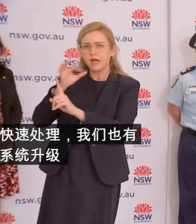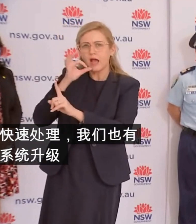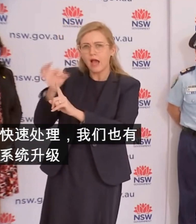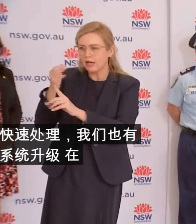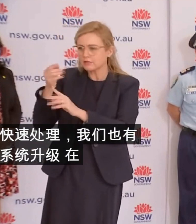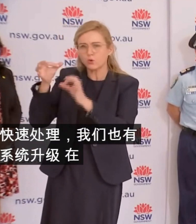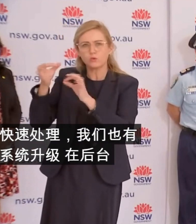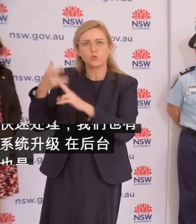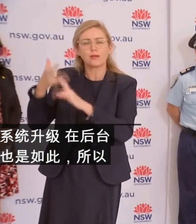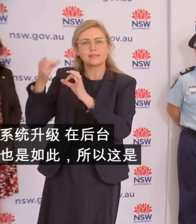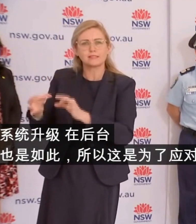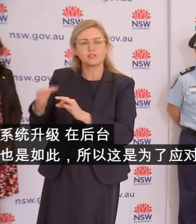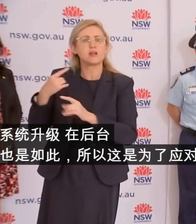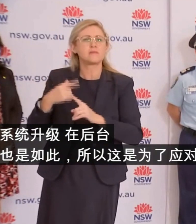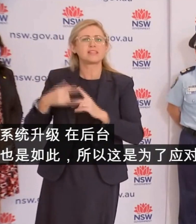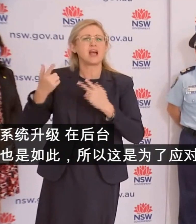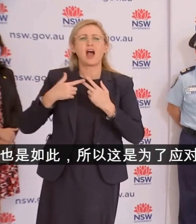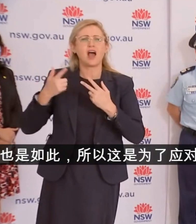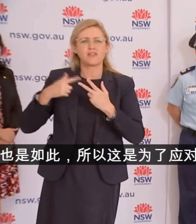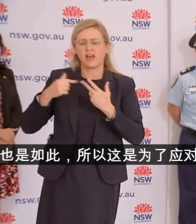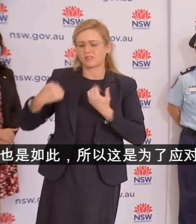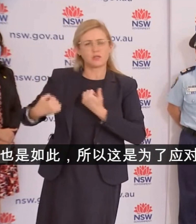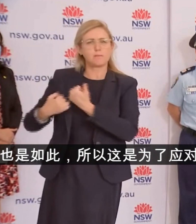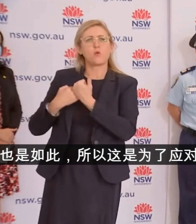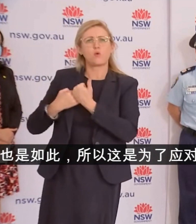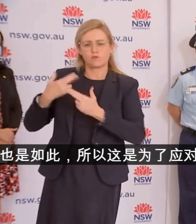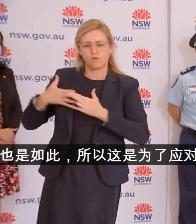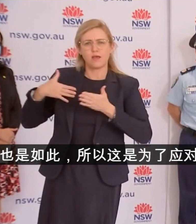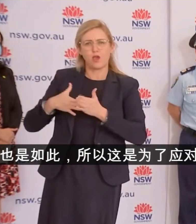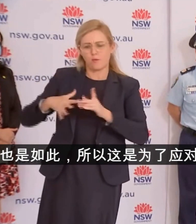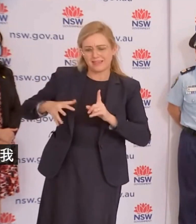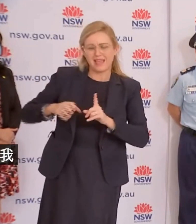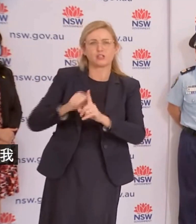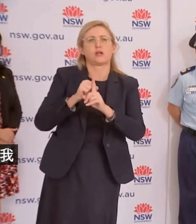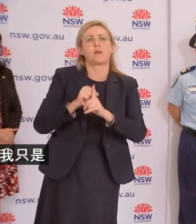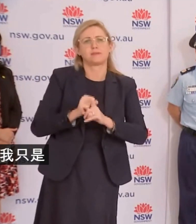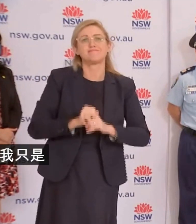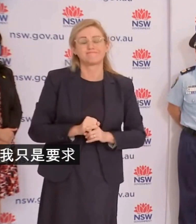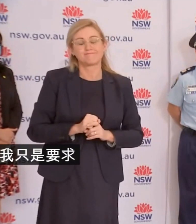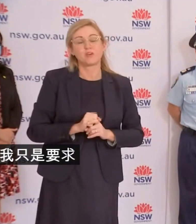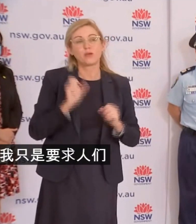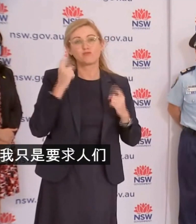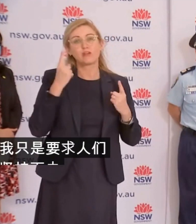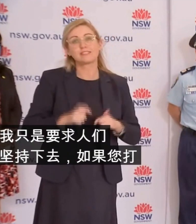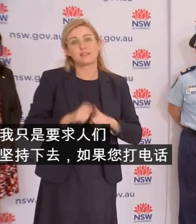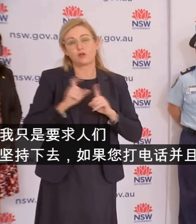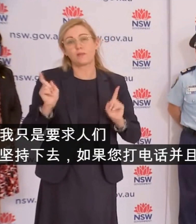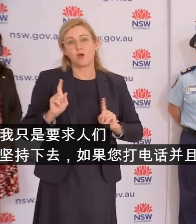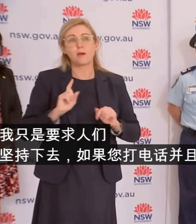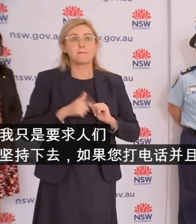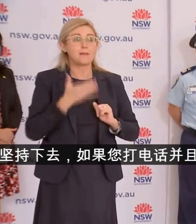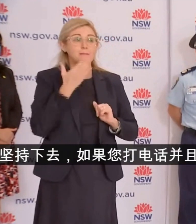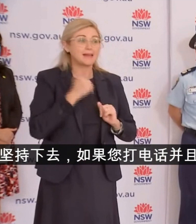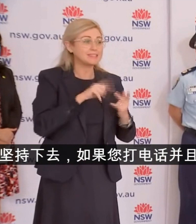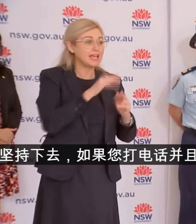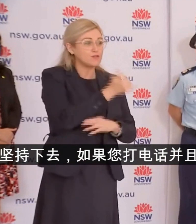systems upgrades in the back office as well. So it's a combination of things that have occurred to deal with the the challenge, and I just ask people to stick at it. Don't give up